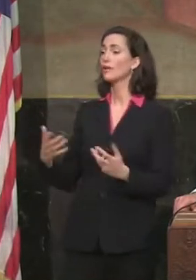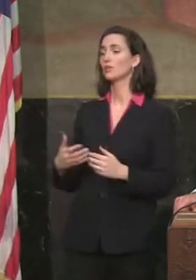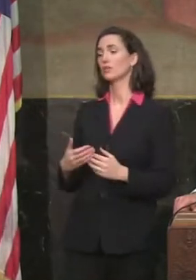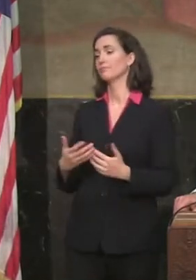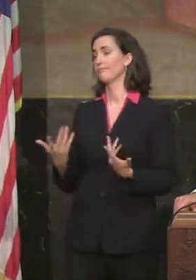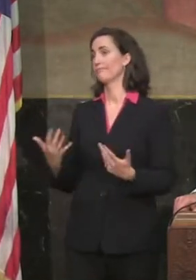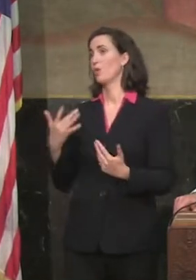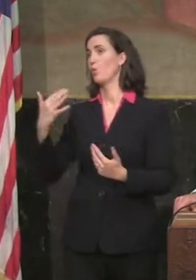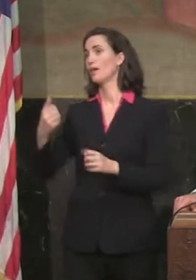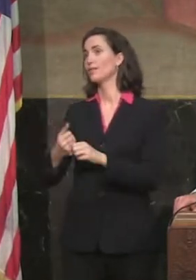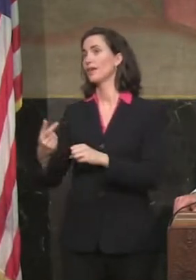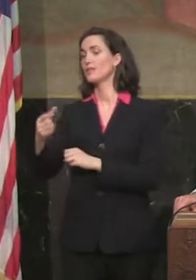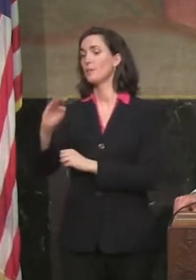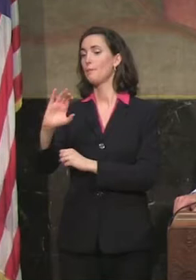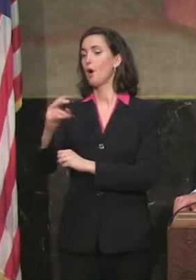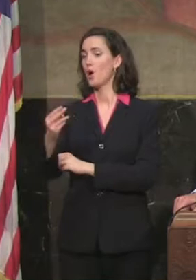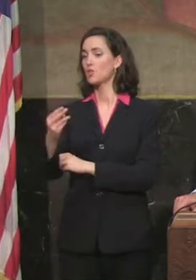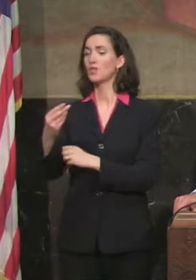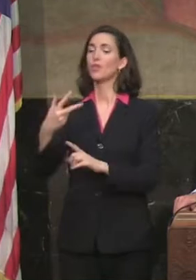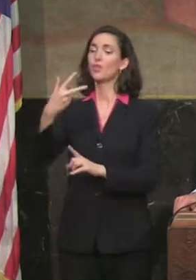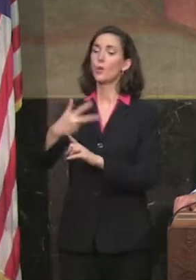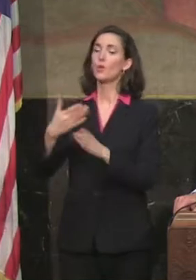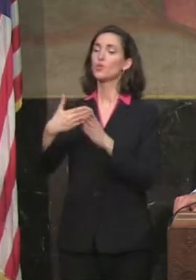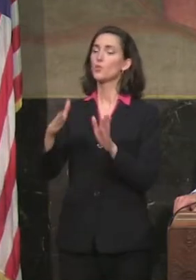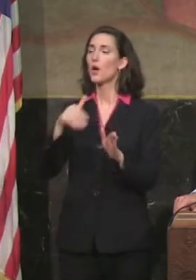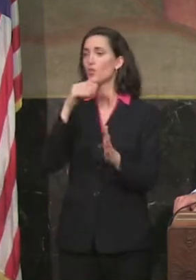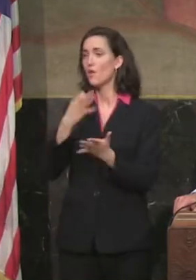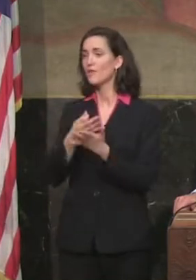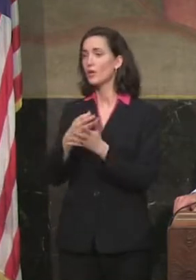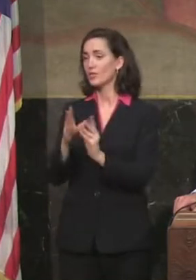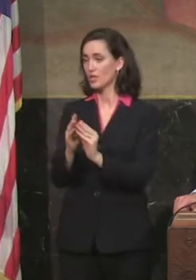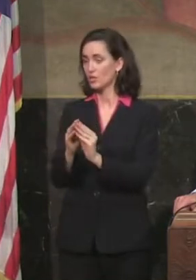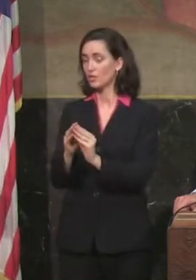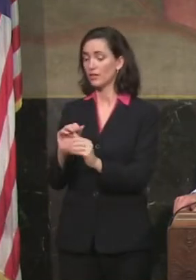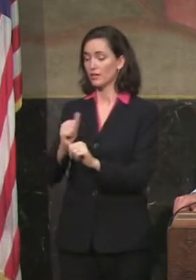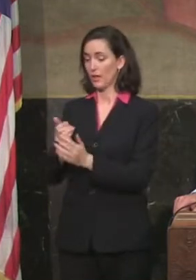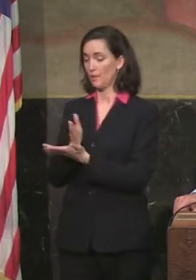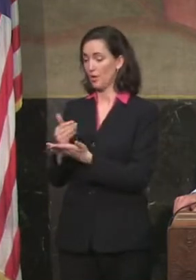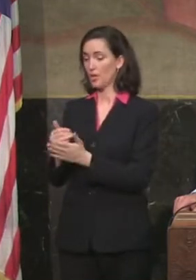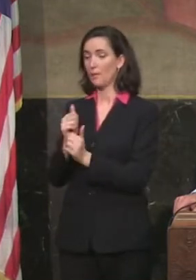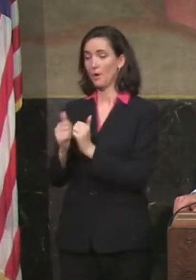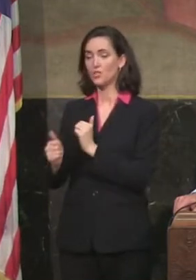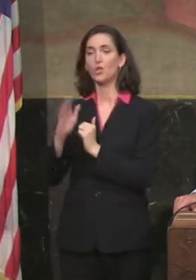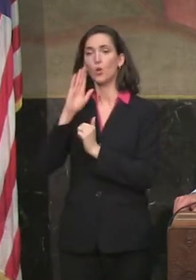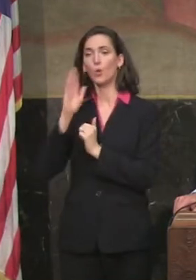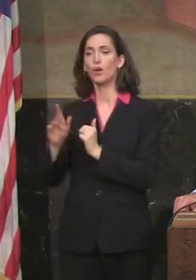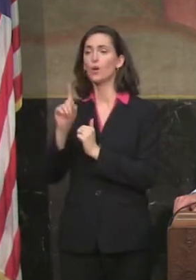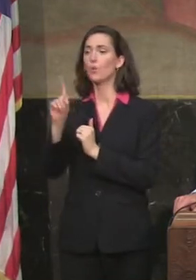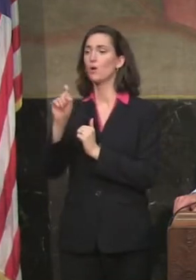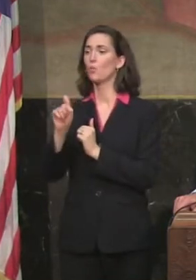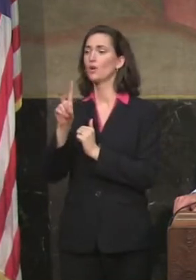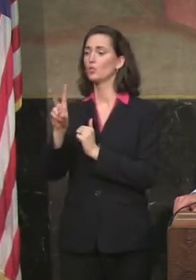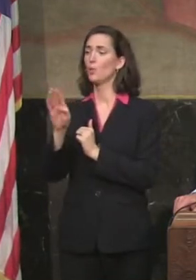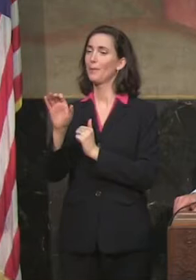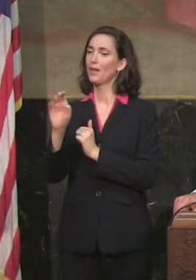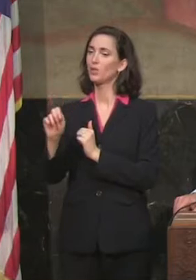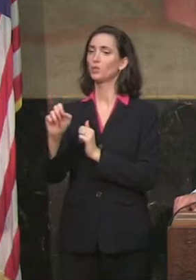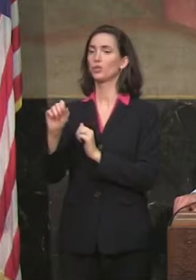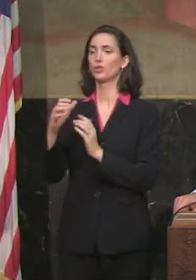3-month general non-fiscal session and pass a budget that is going to be at least $1.2 billion short of state general